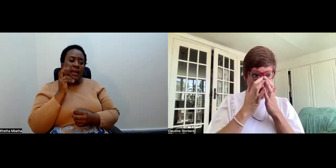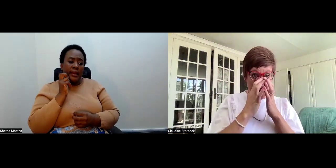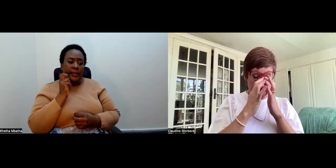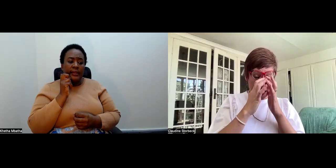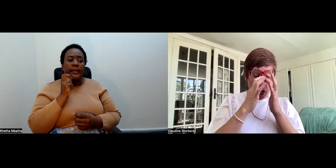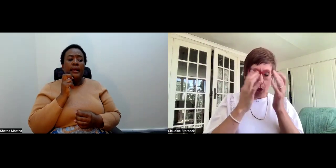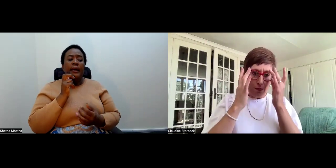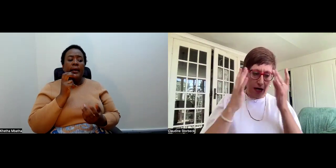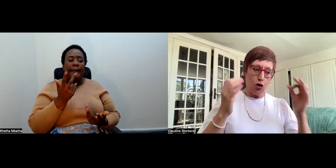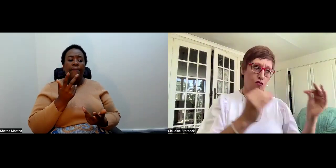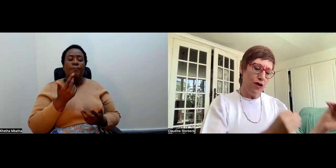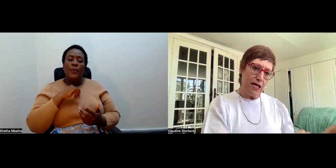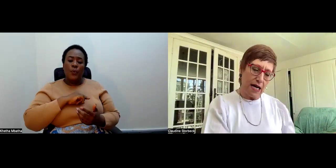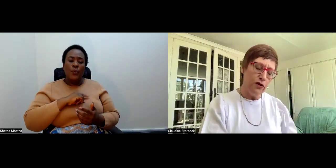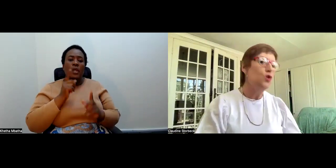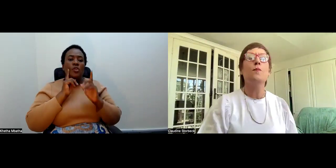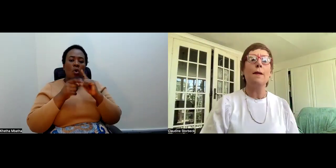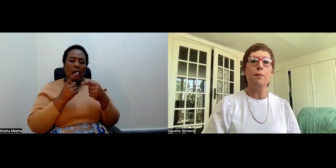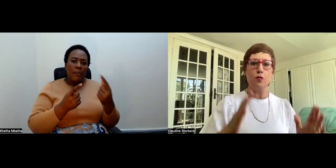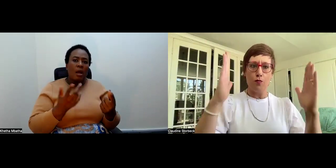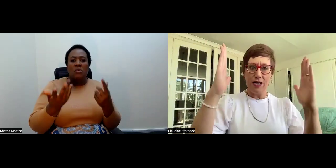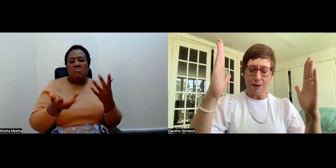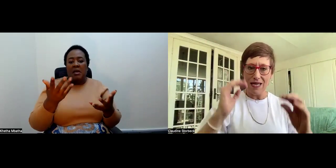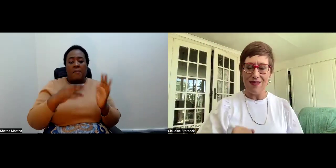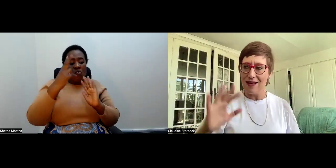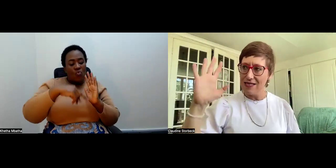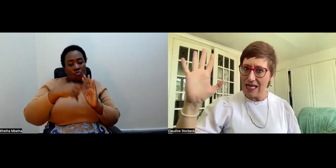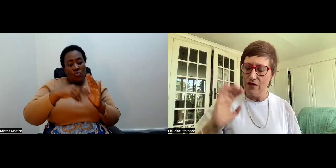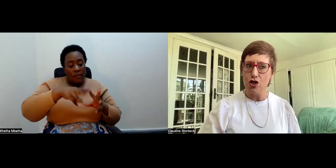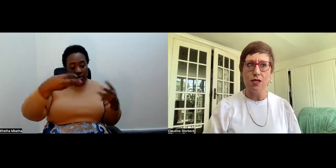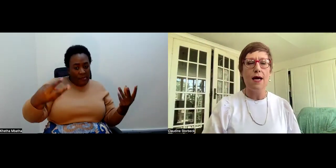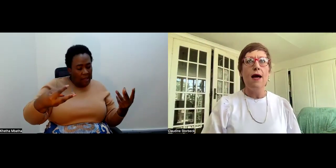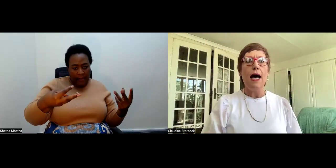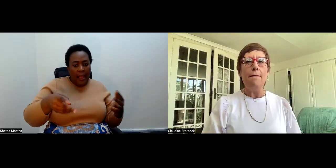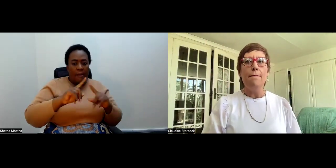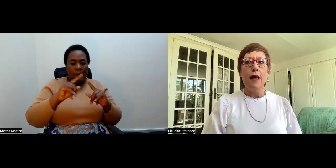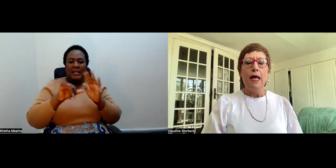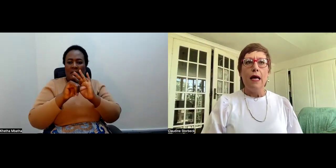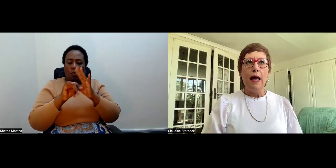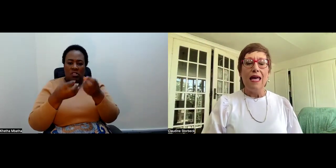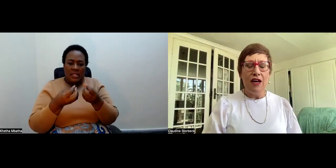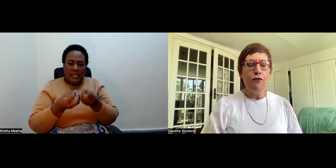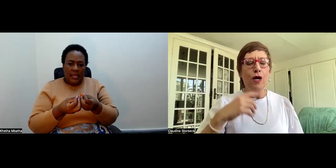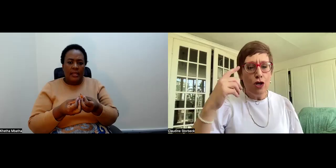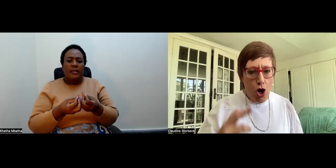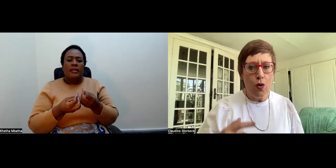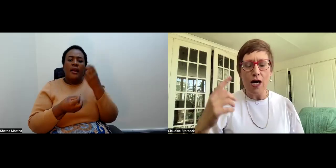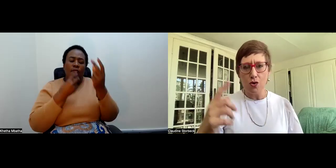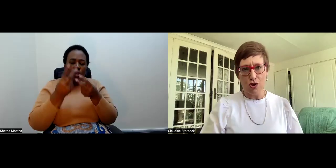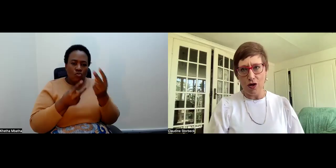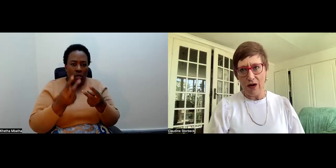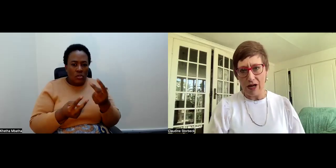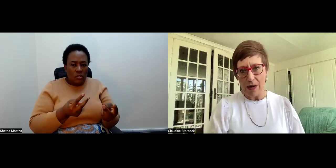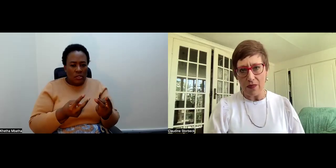might talk about it. We might not read it out of a newspaper, but we'll bring some key things, key visuals. If we know